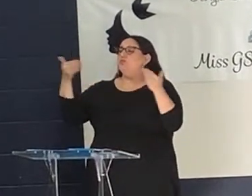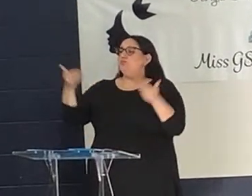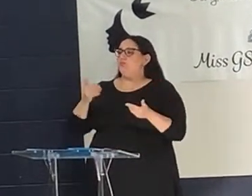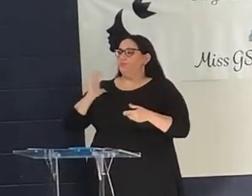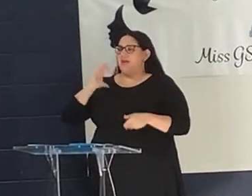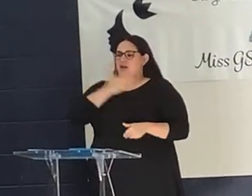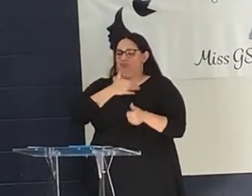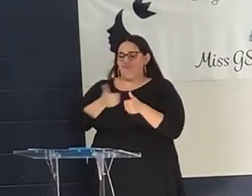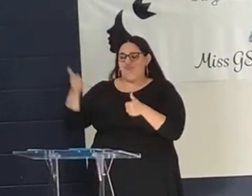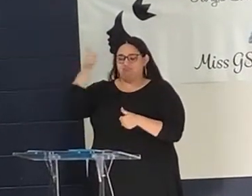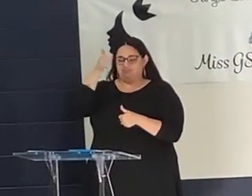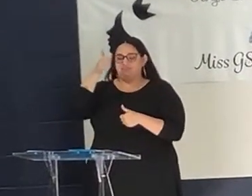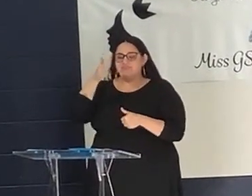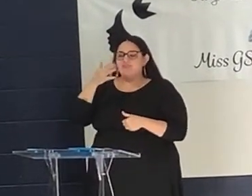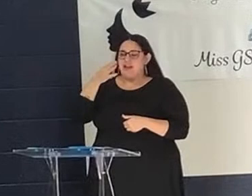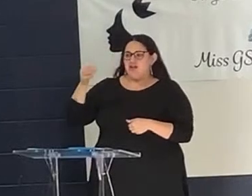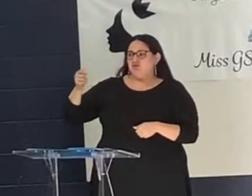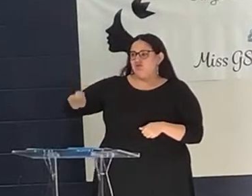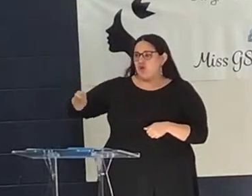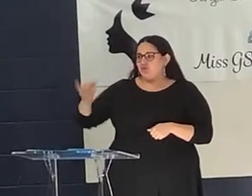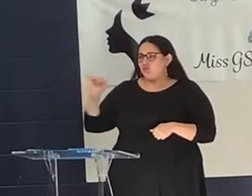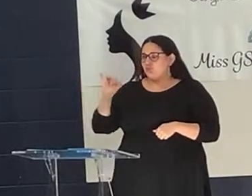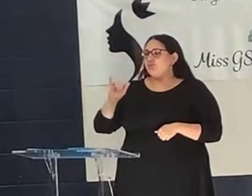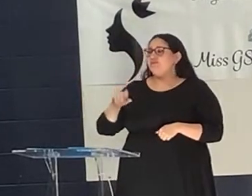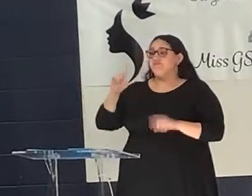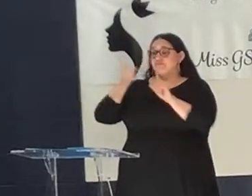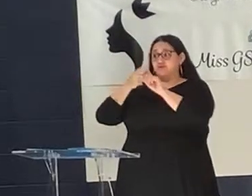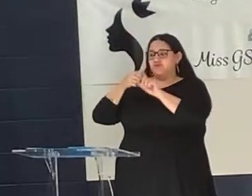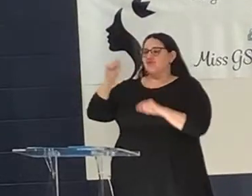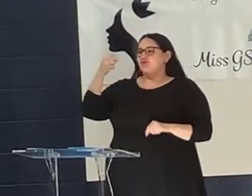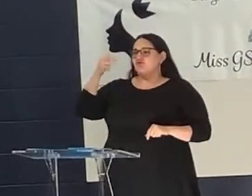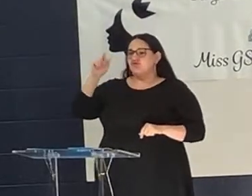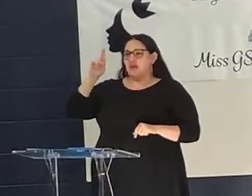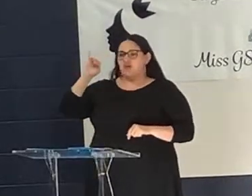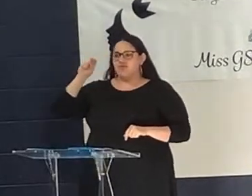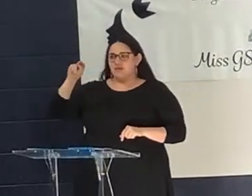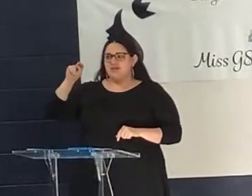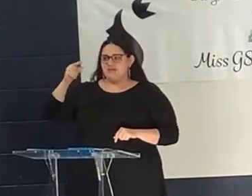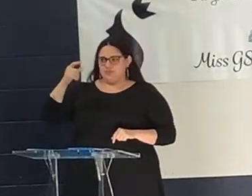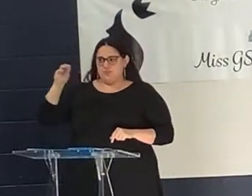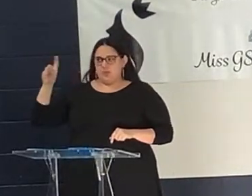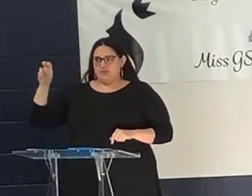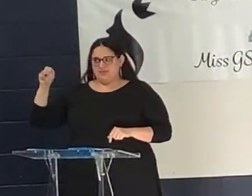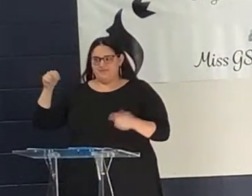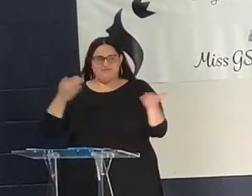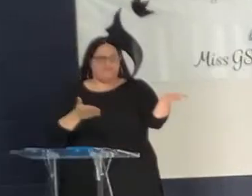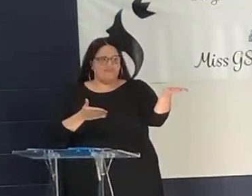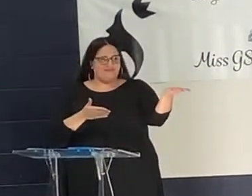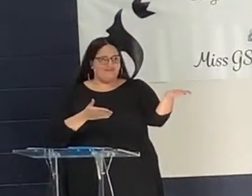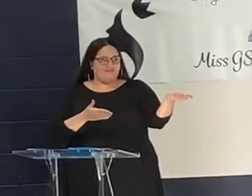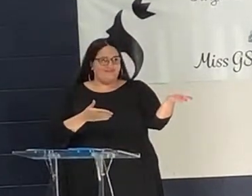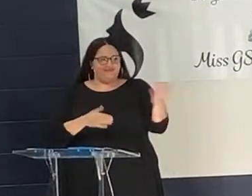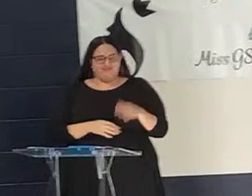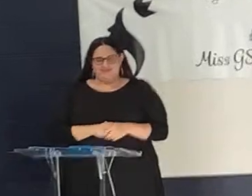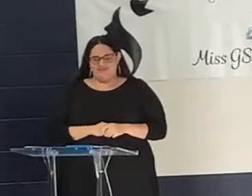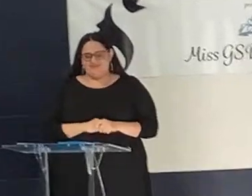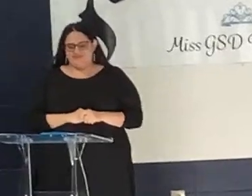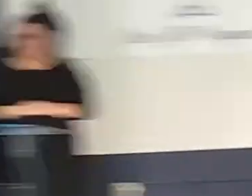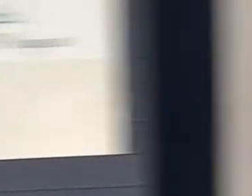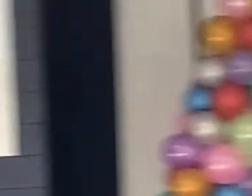So first I'd like to introduce our administrator and our judges. Our administrator to here with us today is Sherrian Gooden.